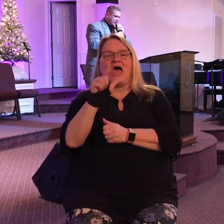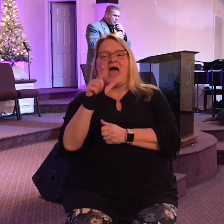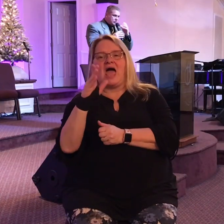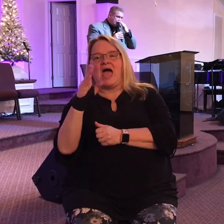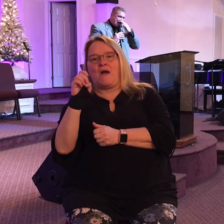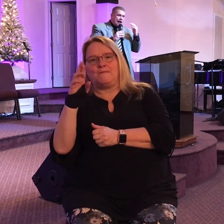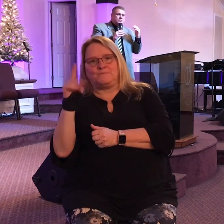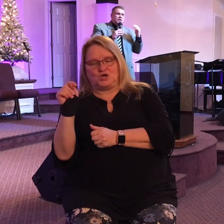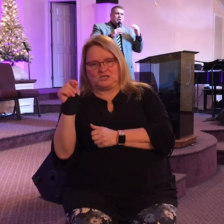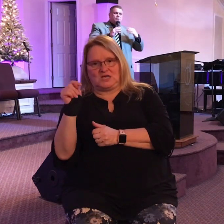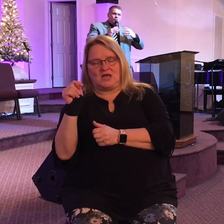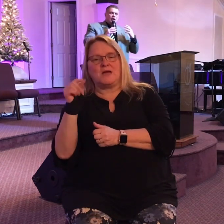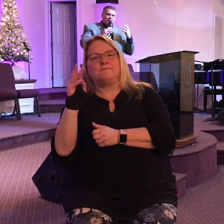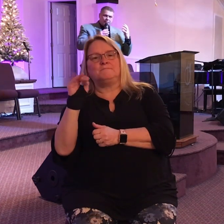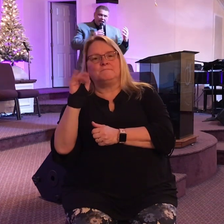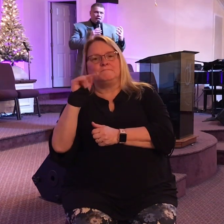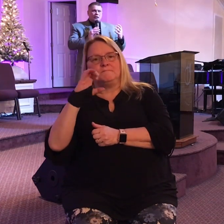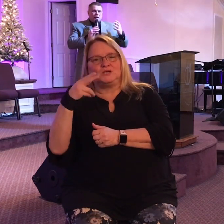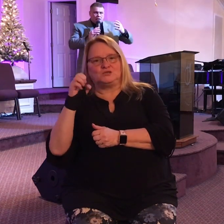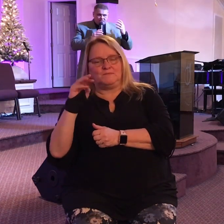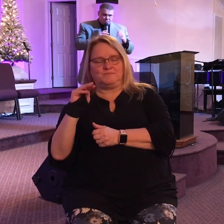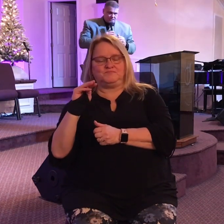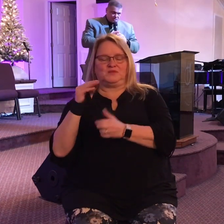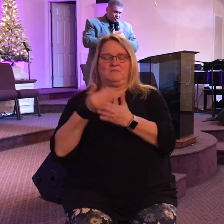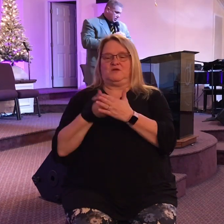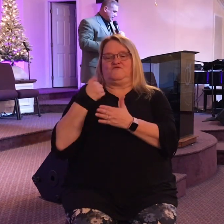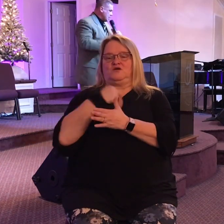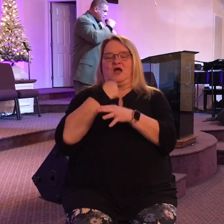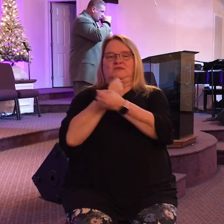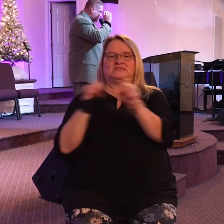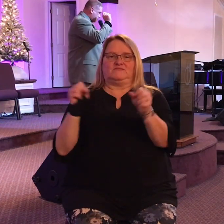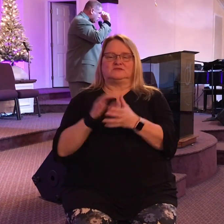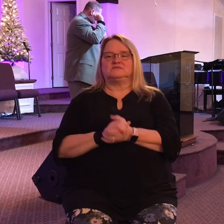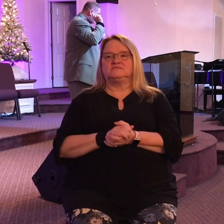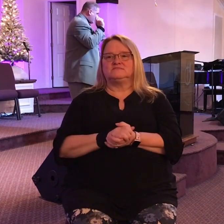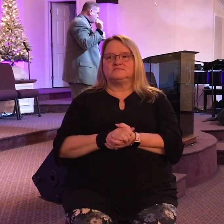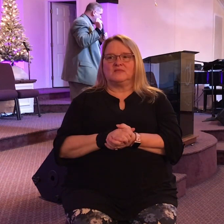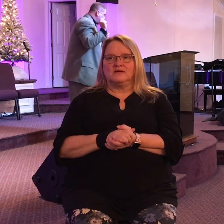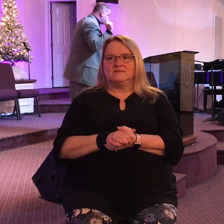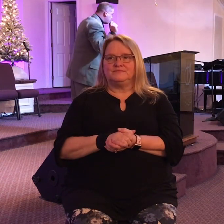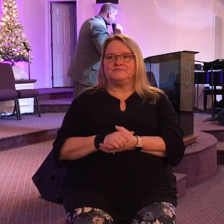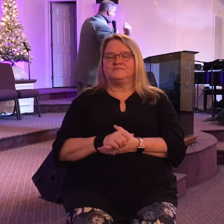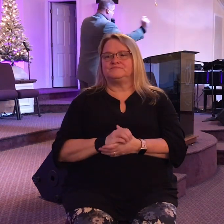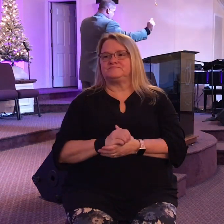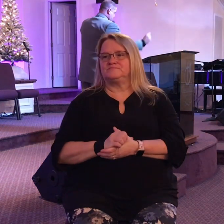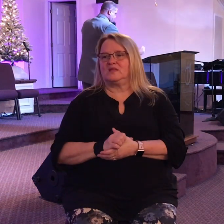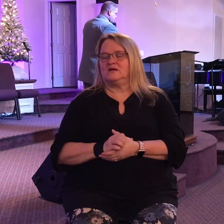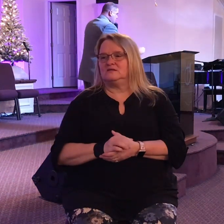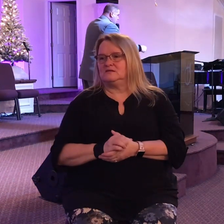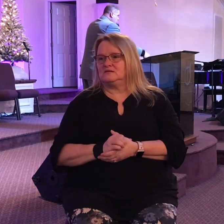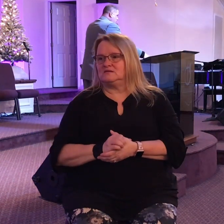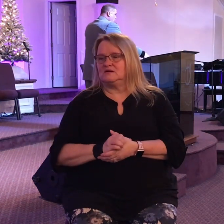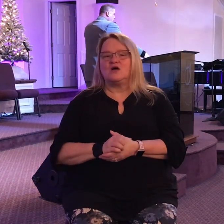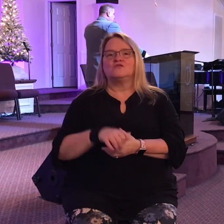the church that I want to get out before in the beginning of this message series. Because this is going to be the theme we use throughout this